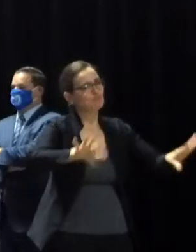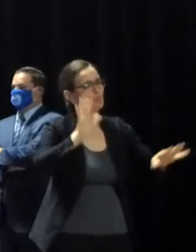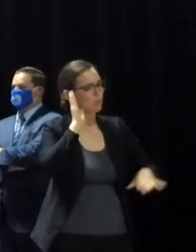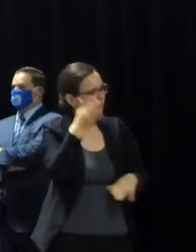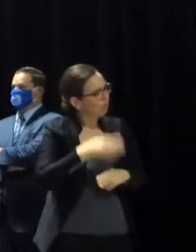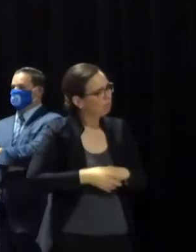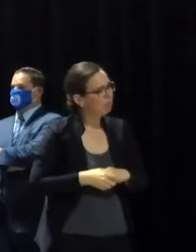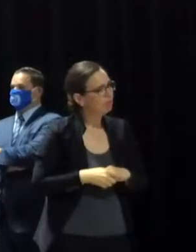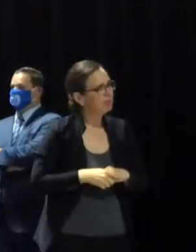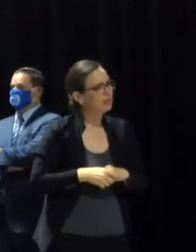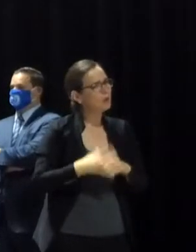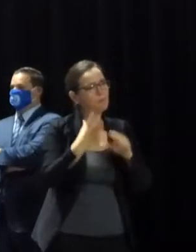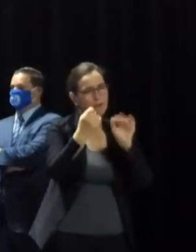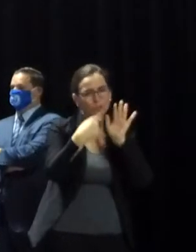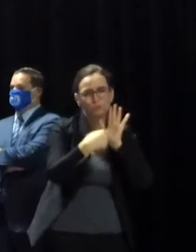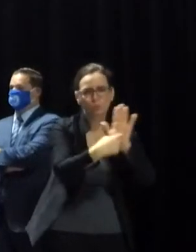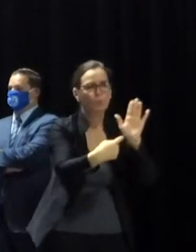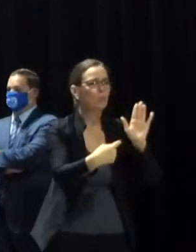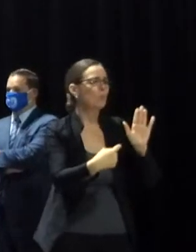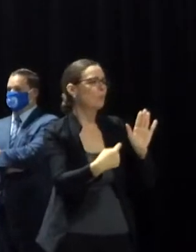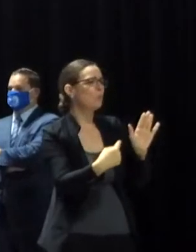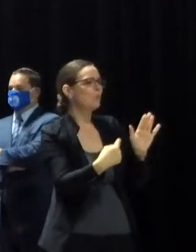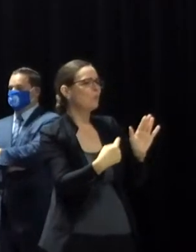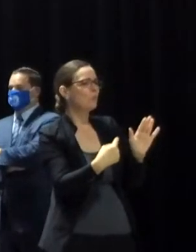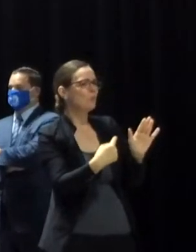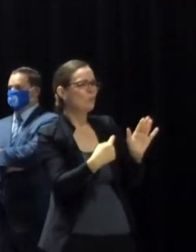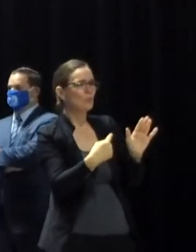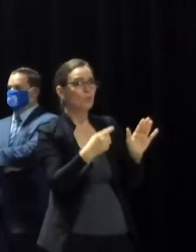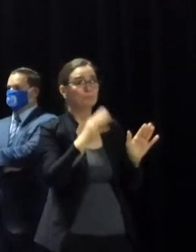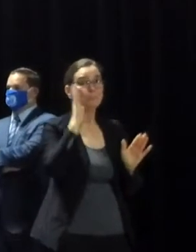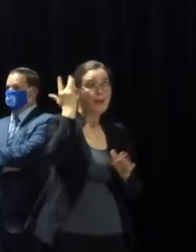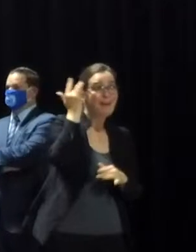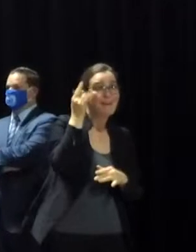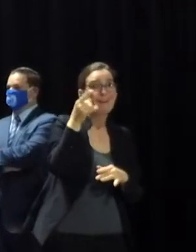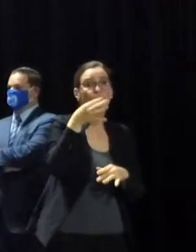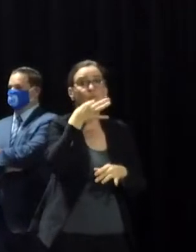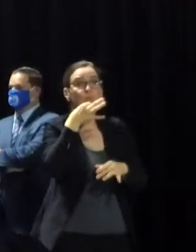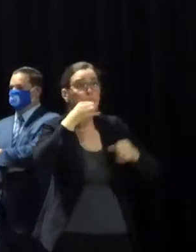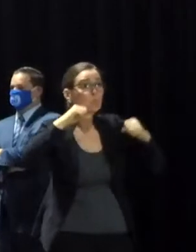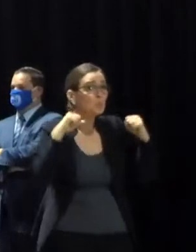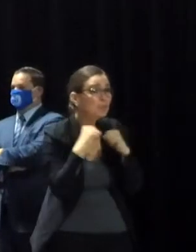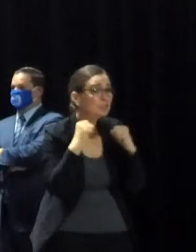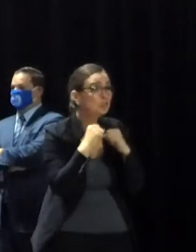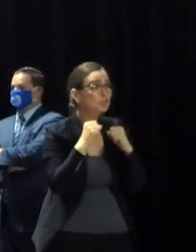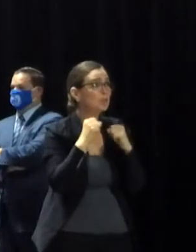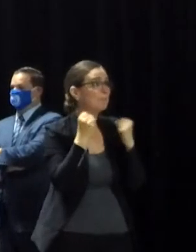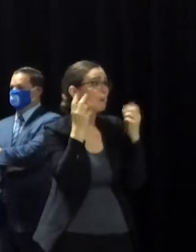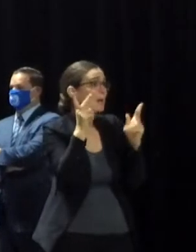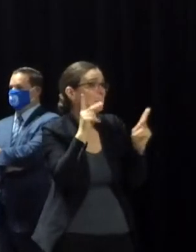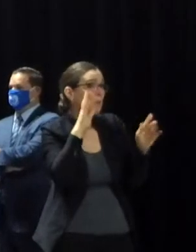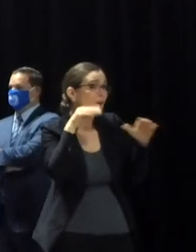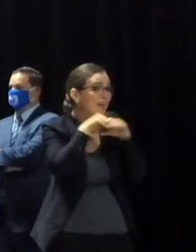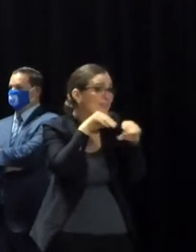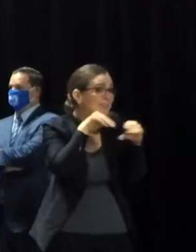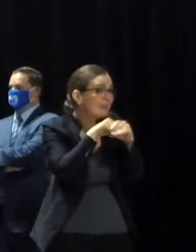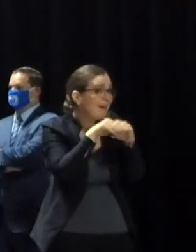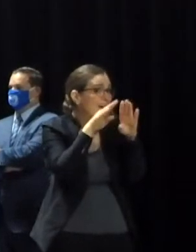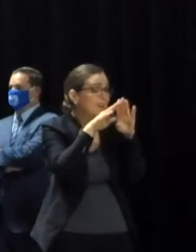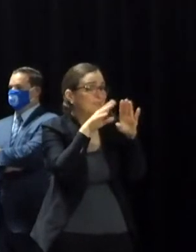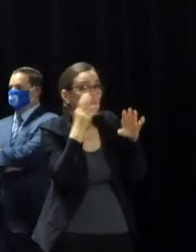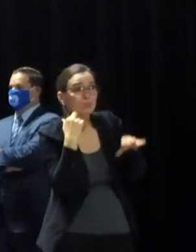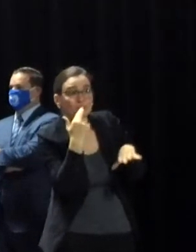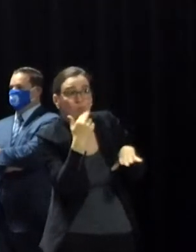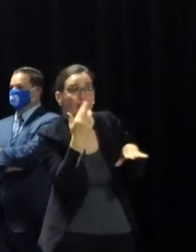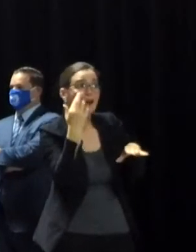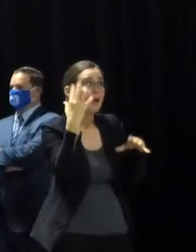indoor eating instead of outside, and the crowded setting really opens up the door for outbreaks. And these mini